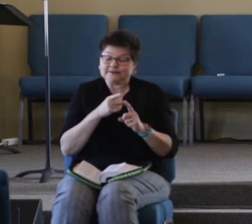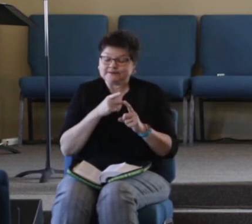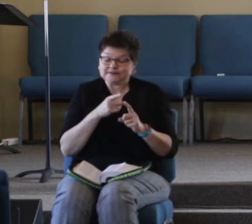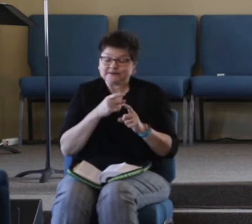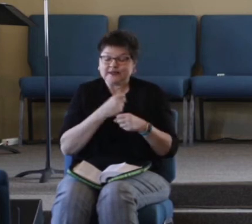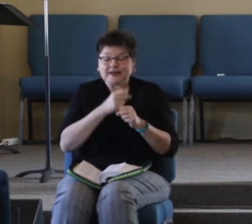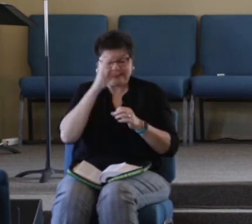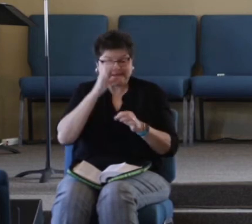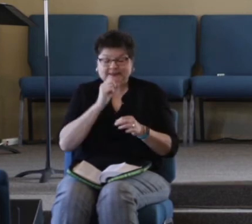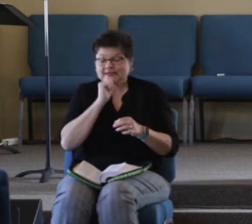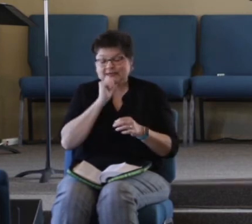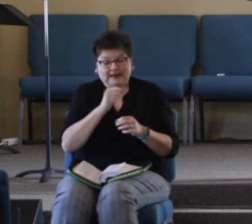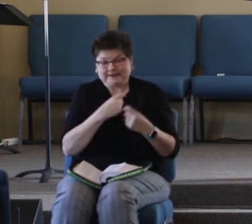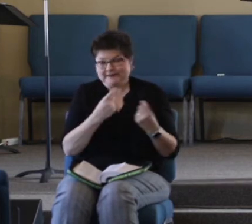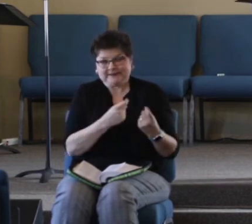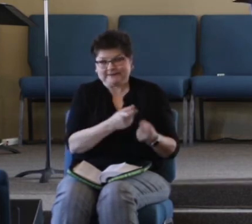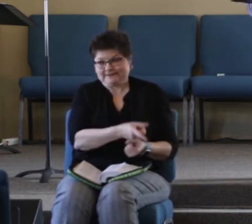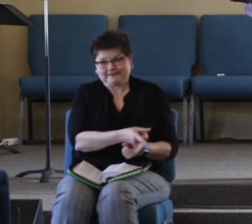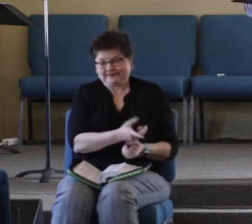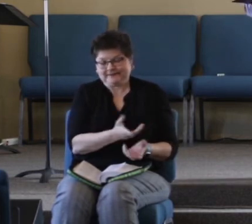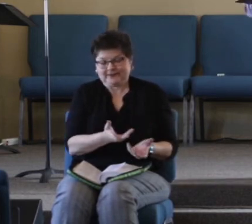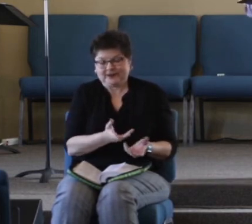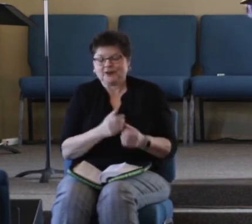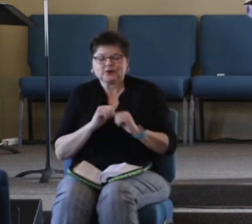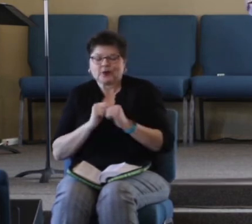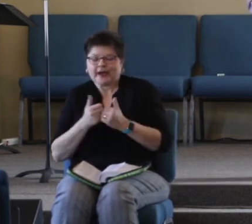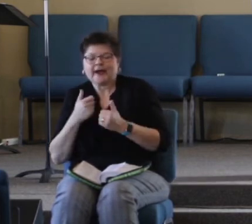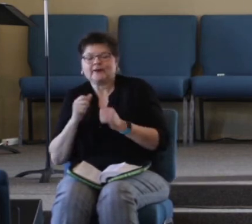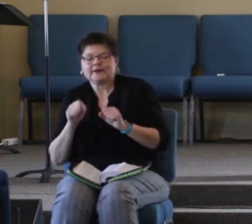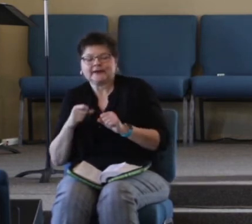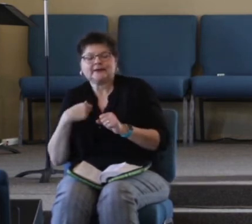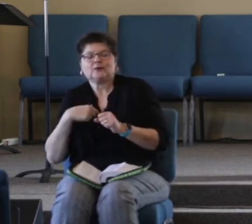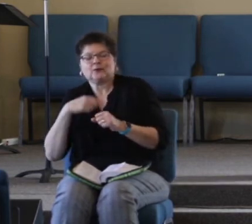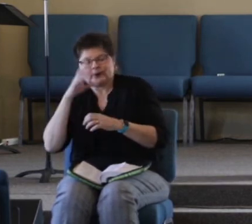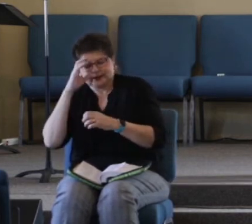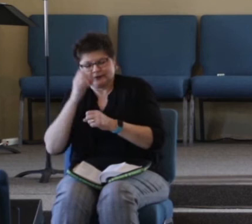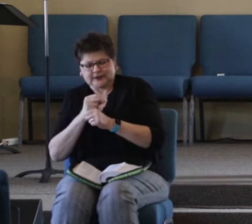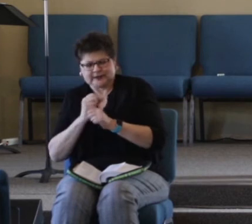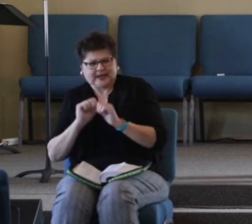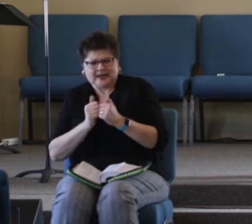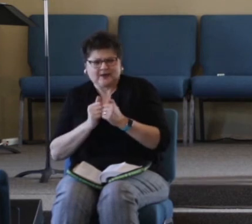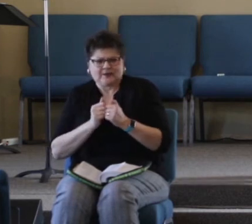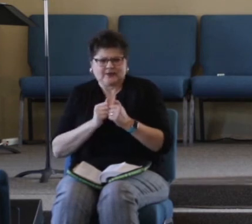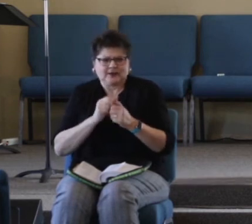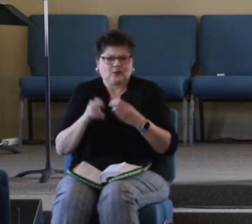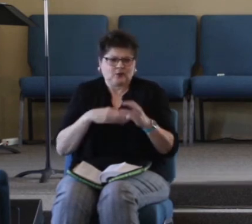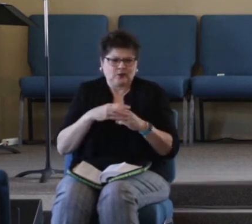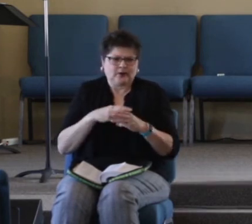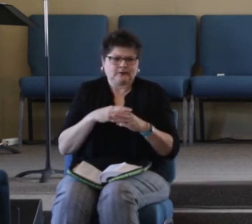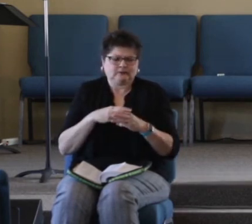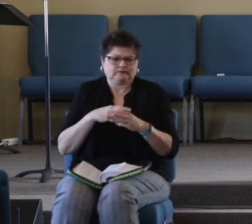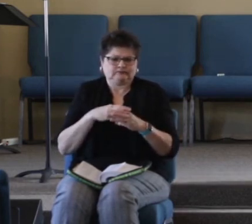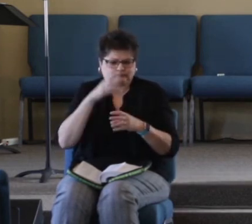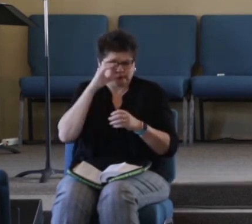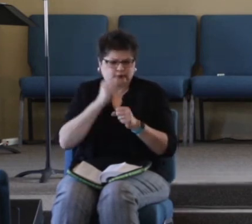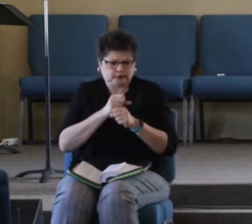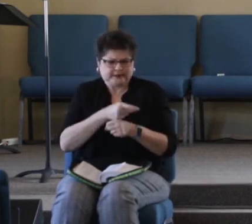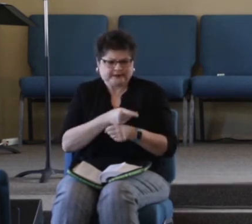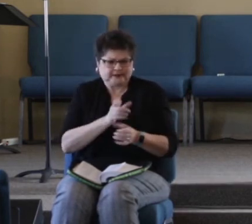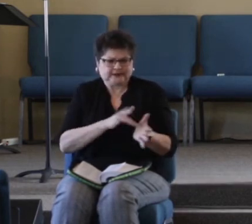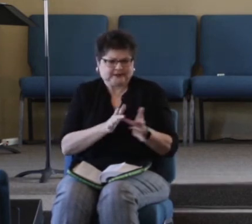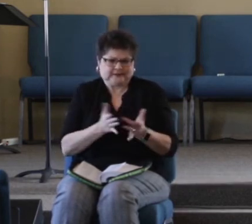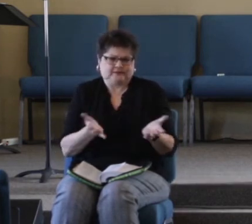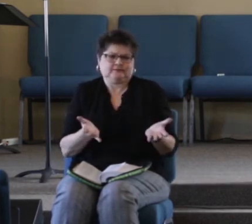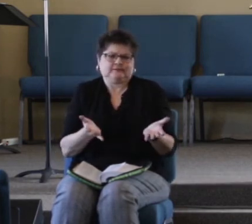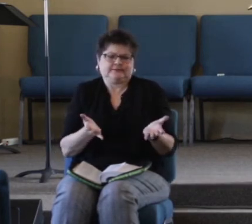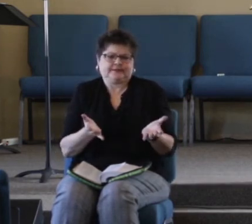So how can we trust this Jesus? How can the world trust this Jesus? Well, in the